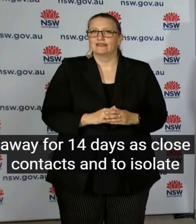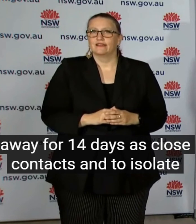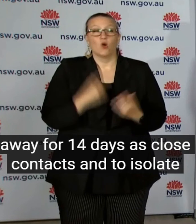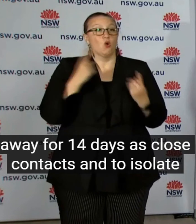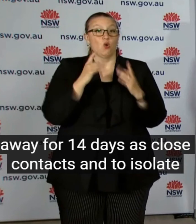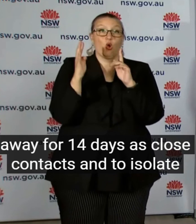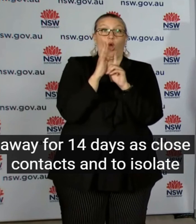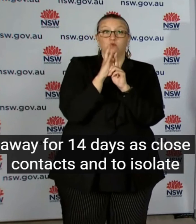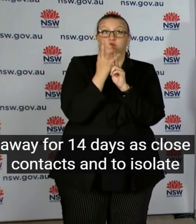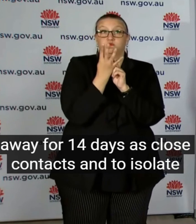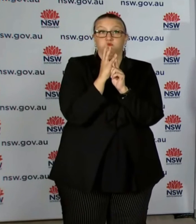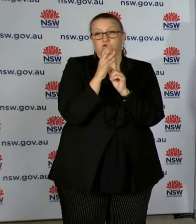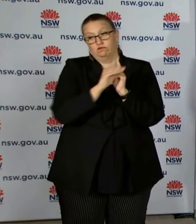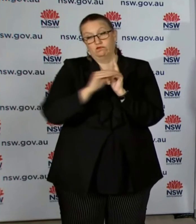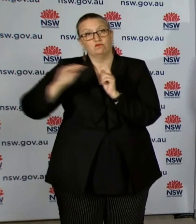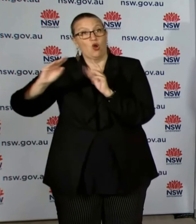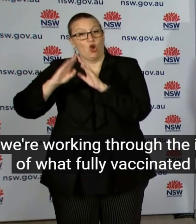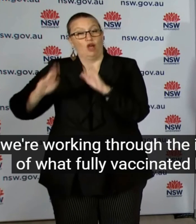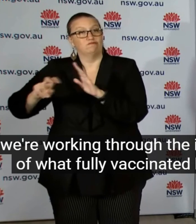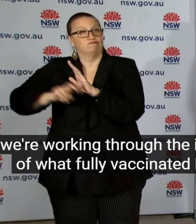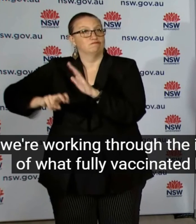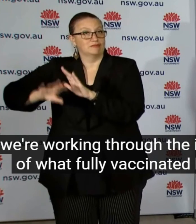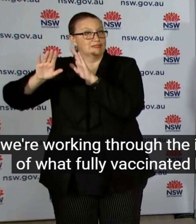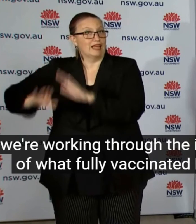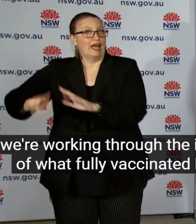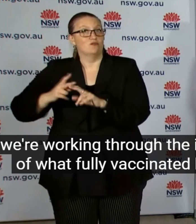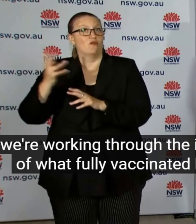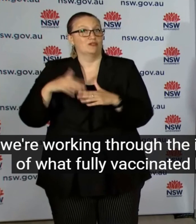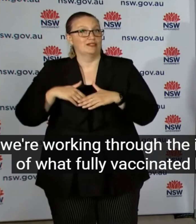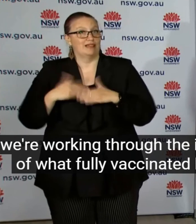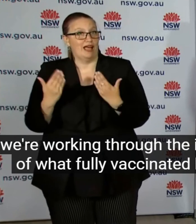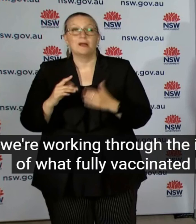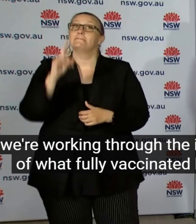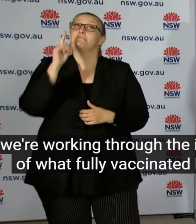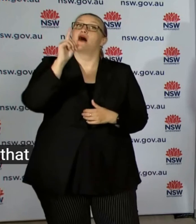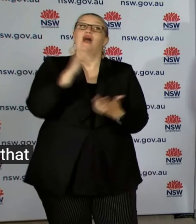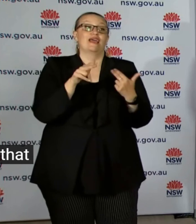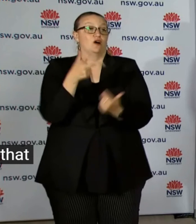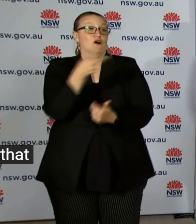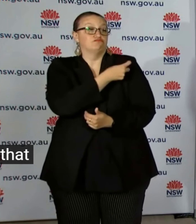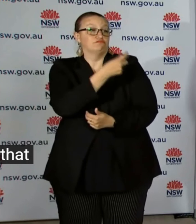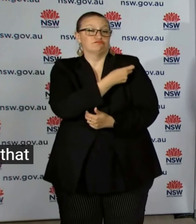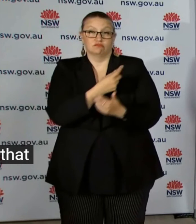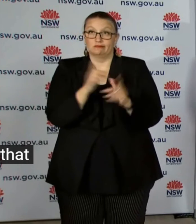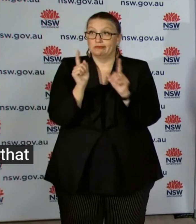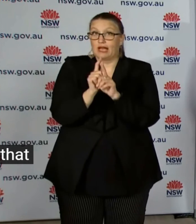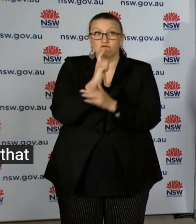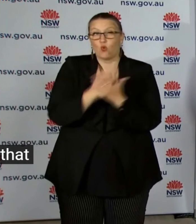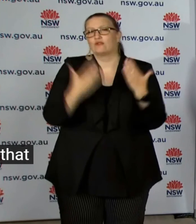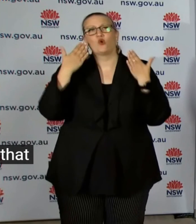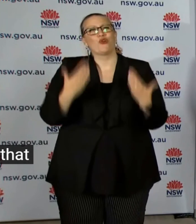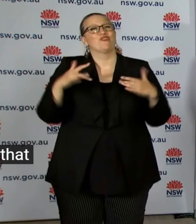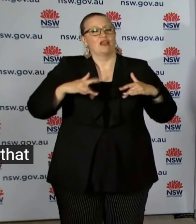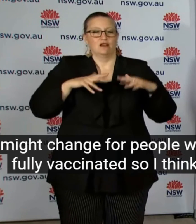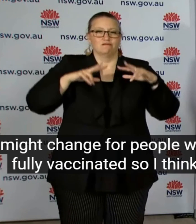to isolate. We're working through the issues of what fully vaccinated, how that might change for people who are fully vaccinated. So I think